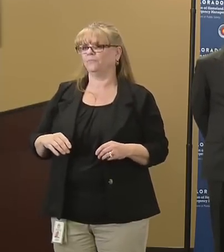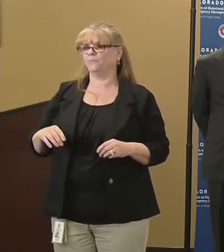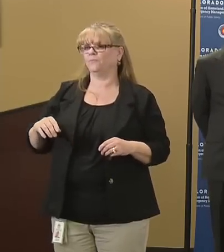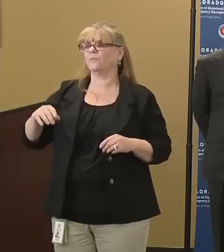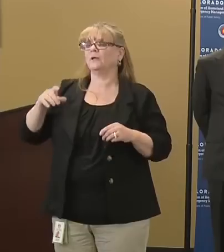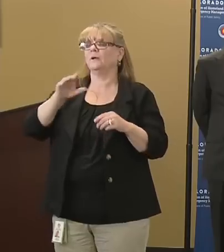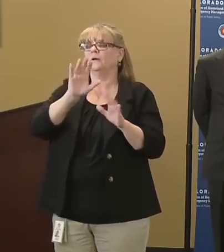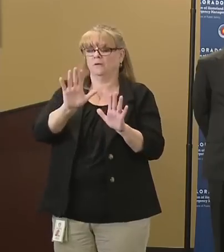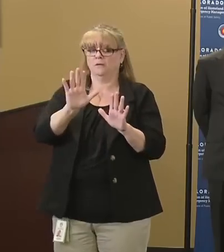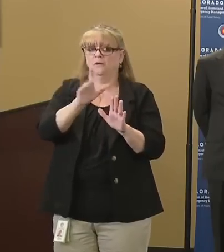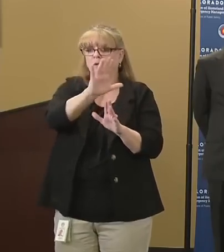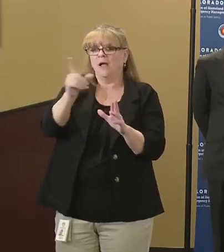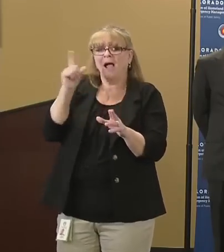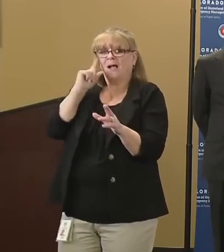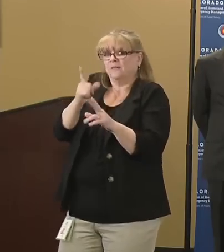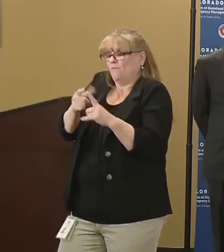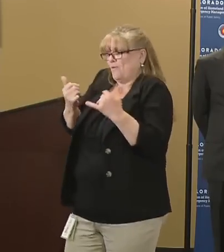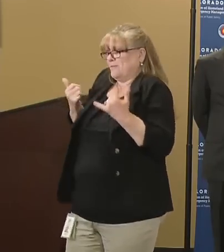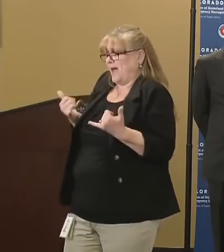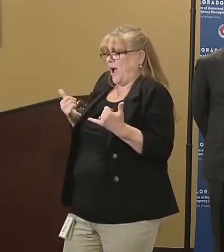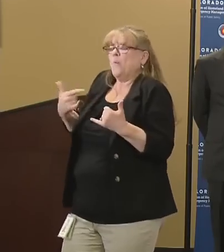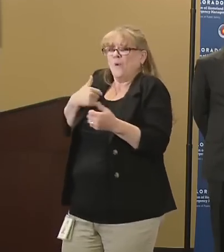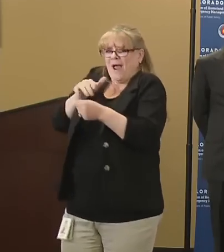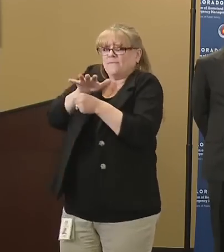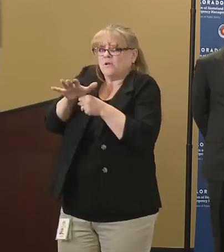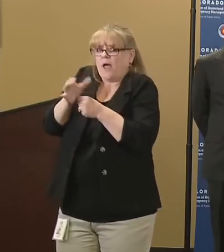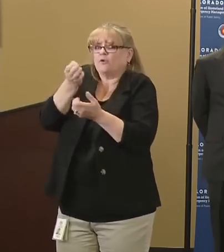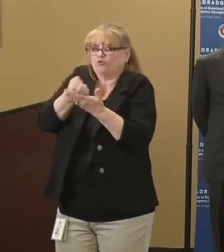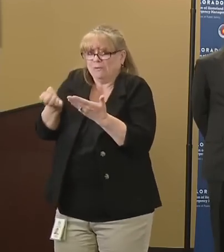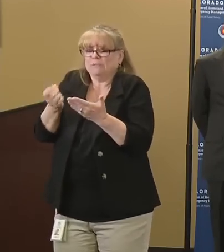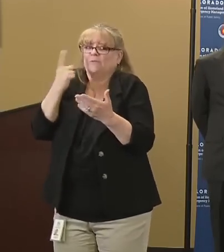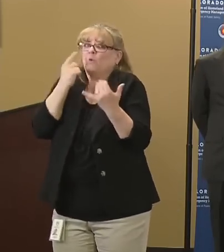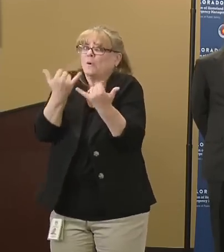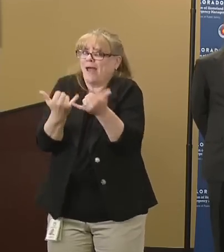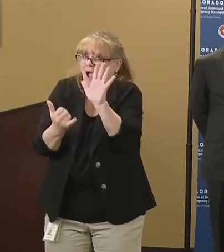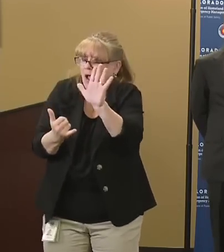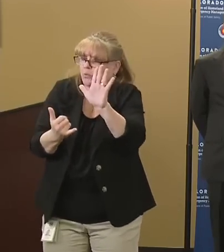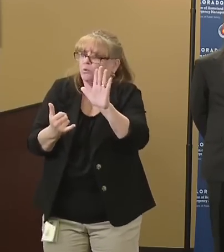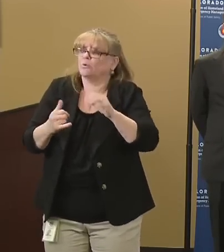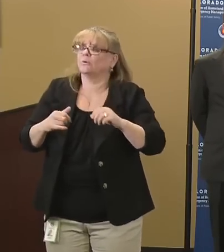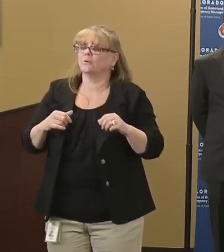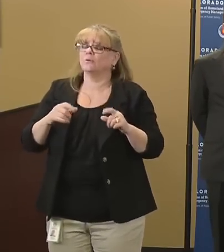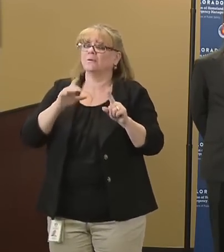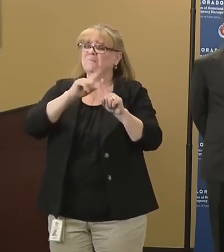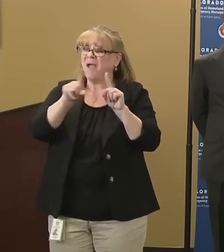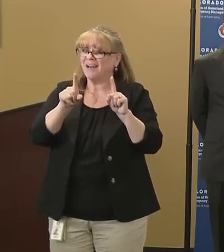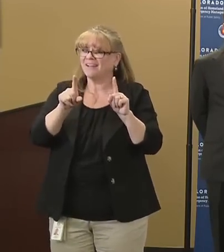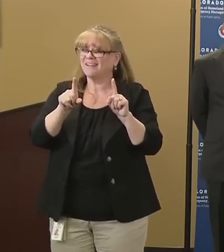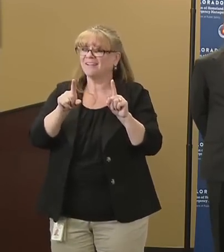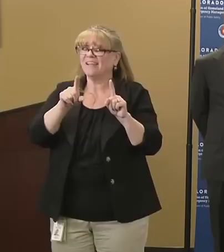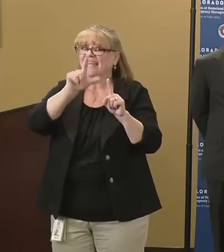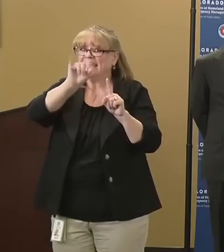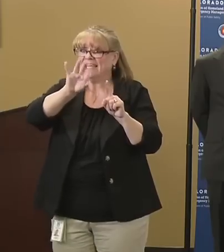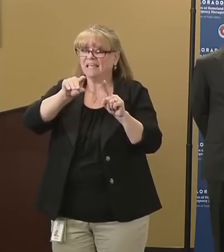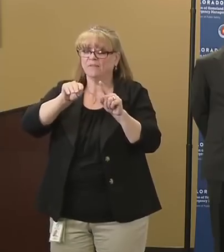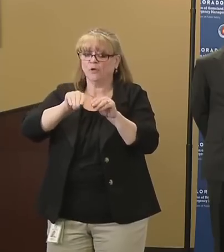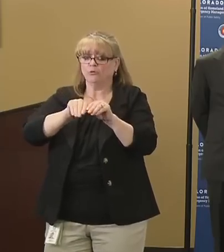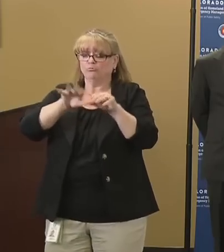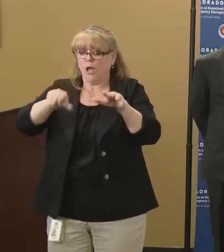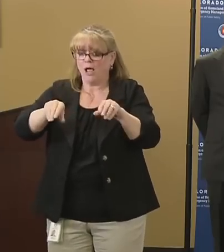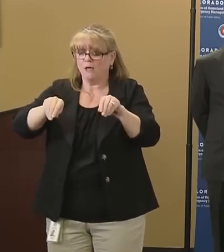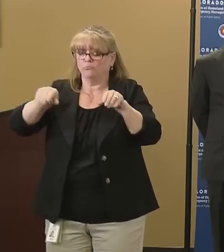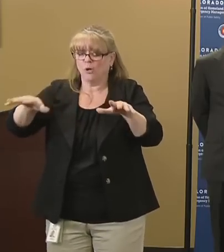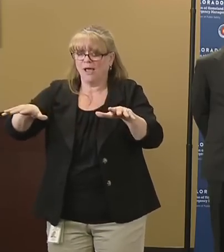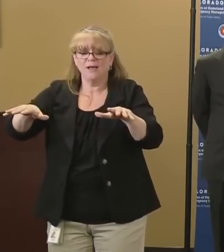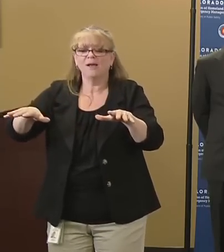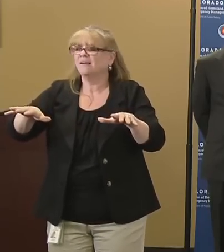equipment to care for these highly infectious patients. However, as the coronavirus continues to spread, we will need more personal